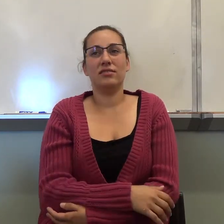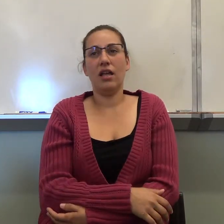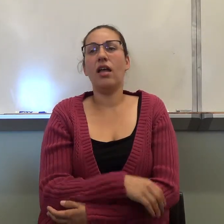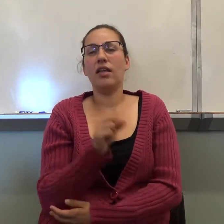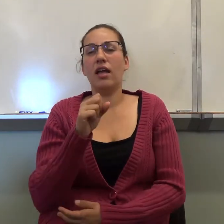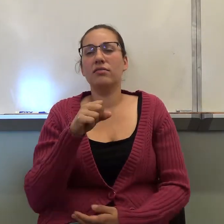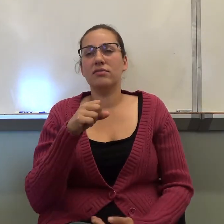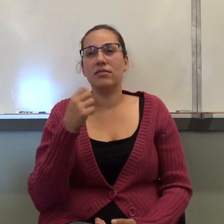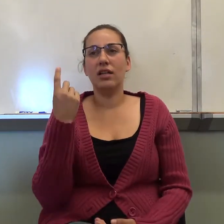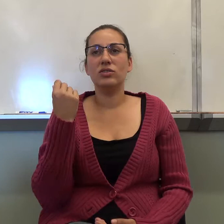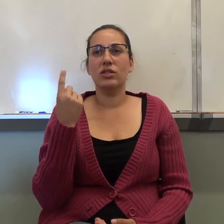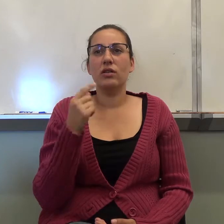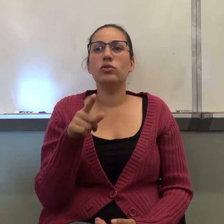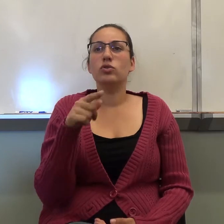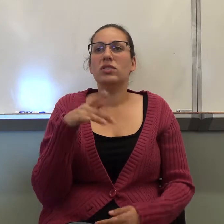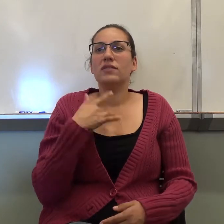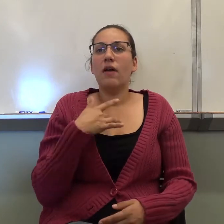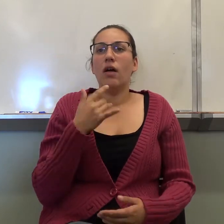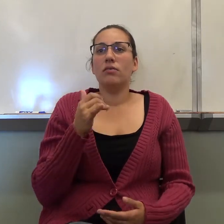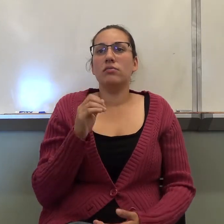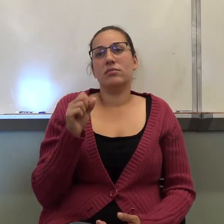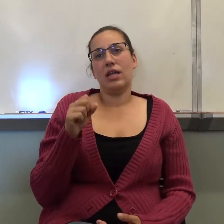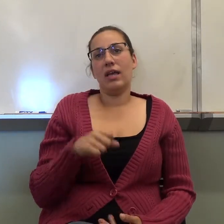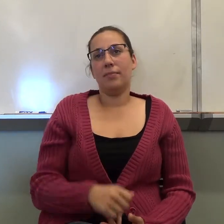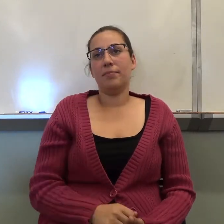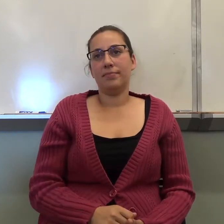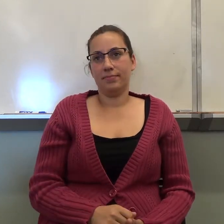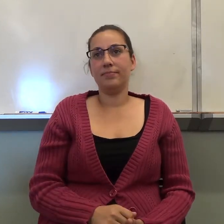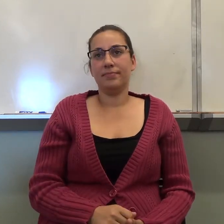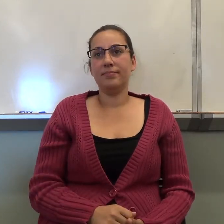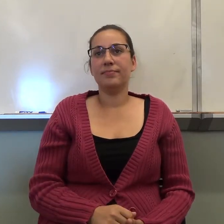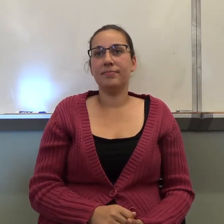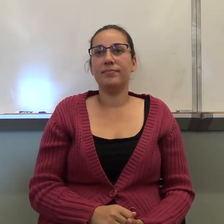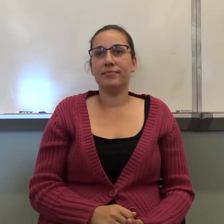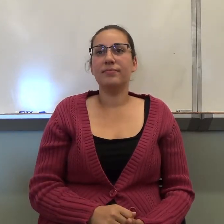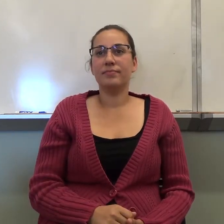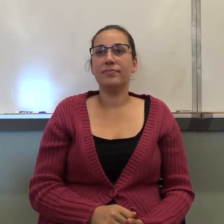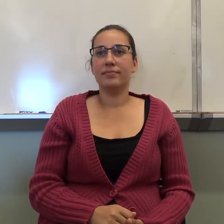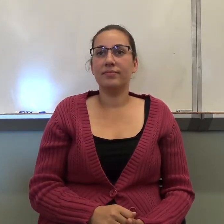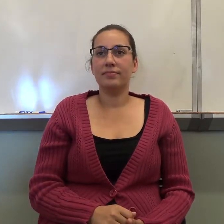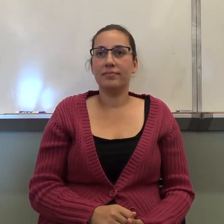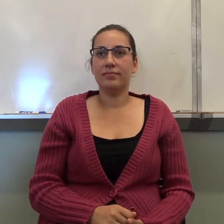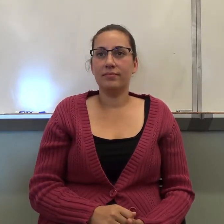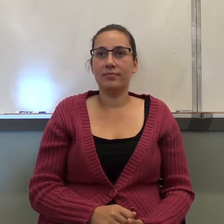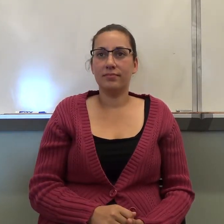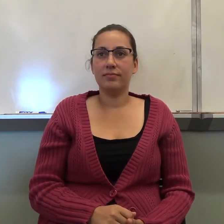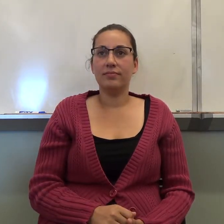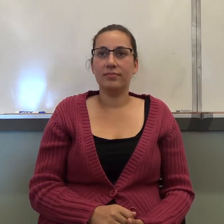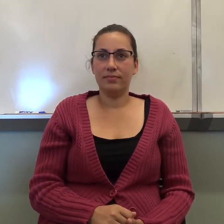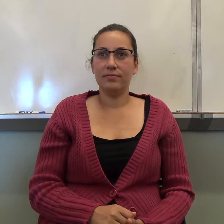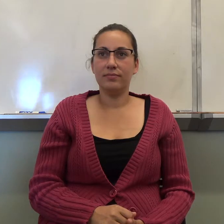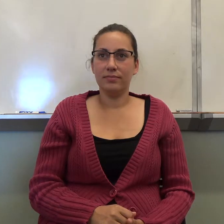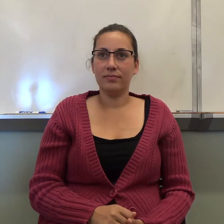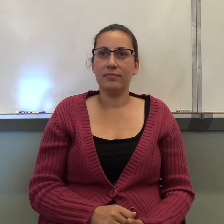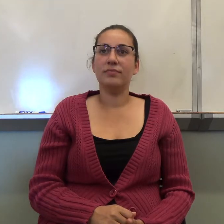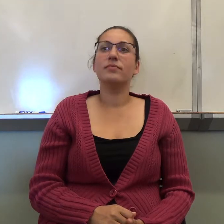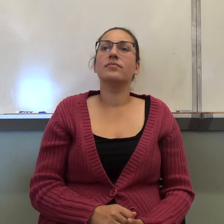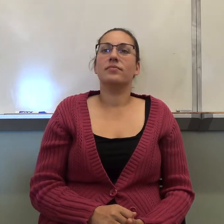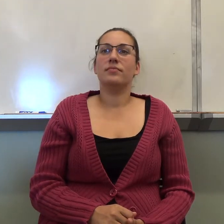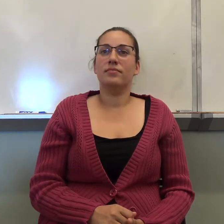what most people lose points on. Okay? Now some people, you say, oh, well, I know how to do this, I've done it a million times. Yeah. All